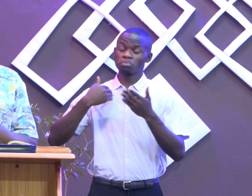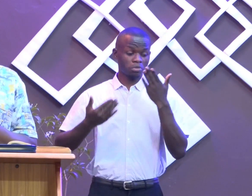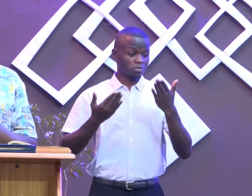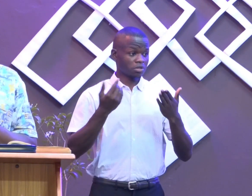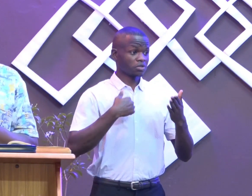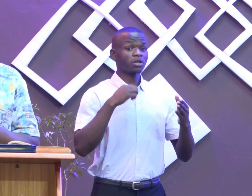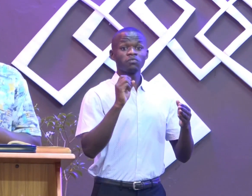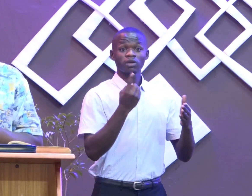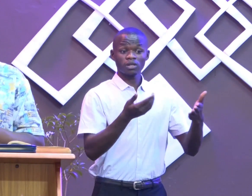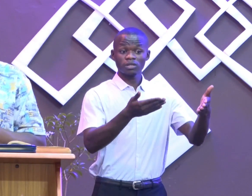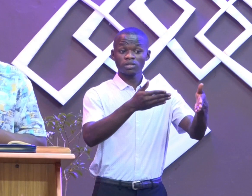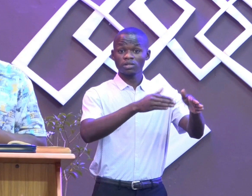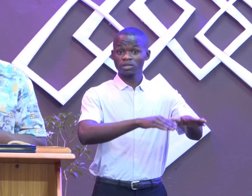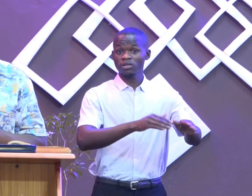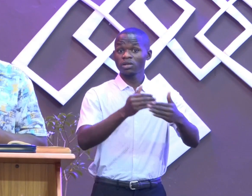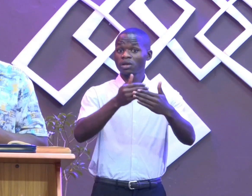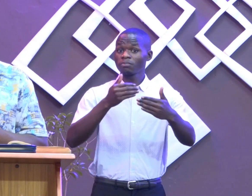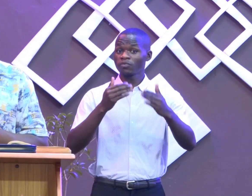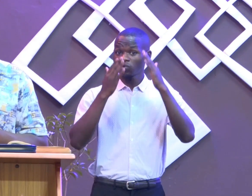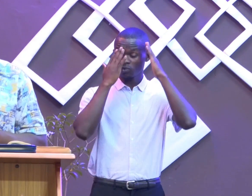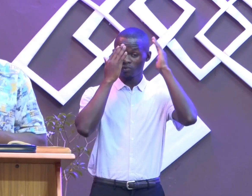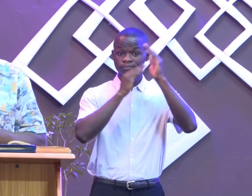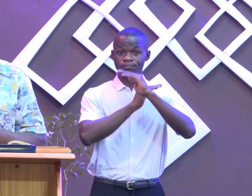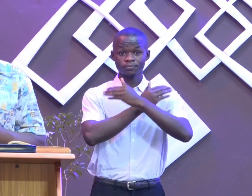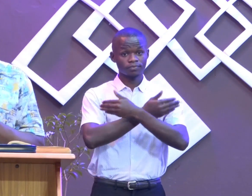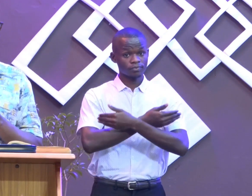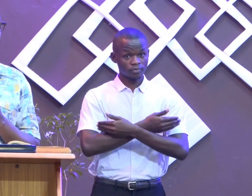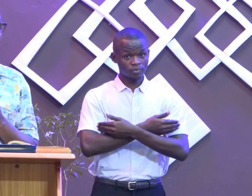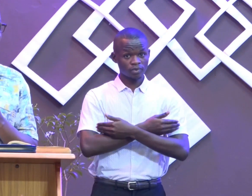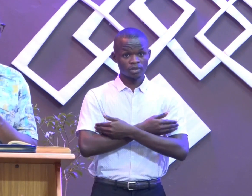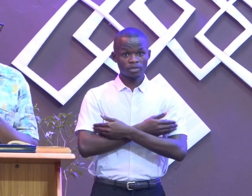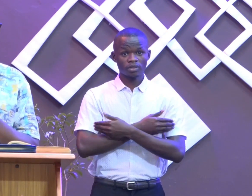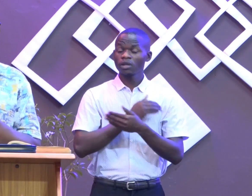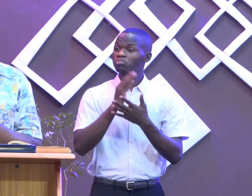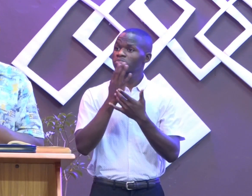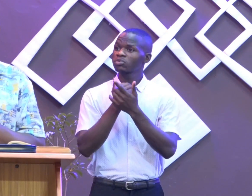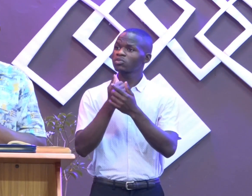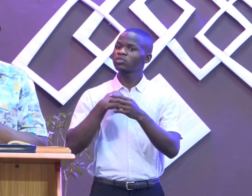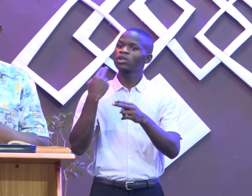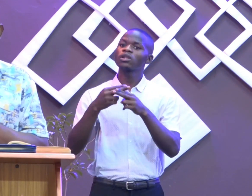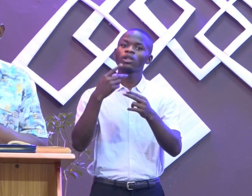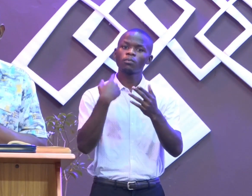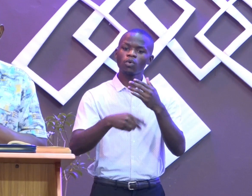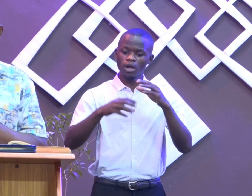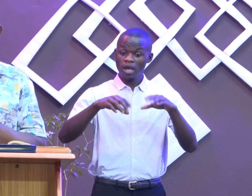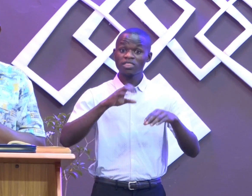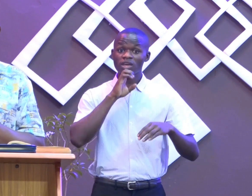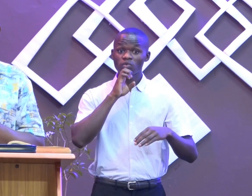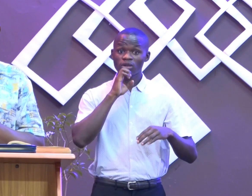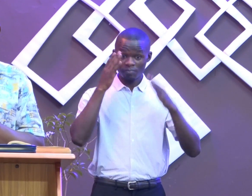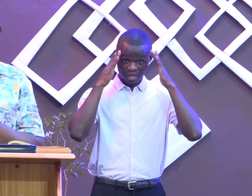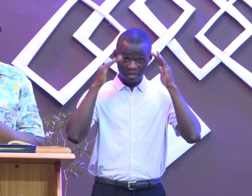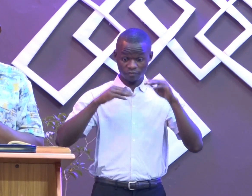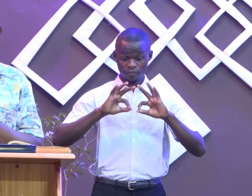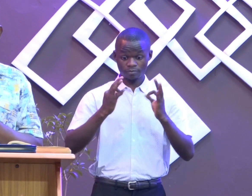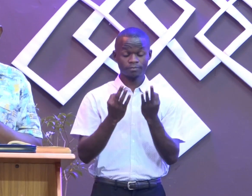Personally, I thought that I would die before the bishop. Because I've been calling him the head of the